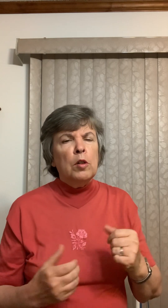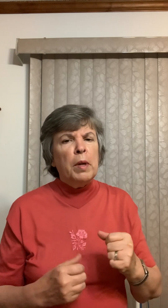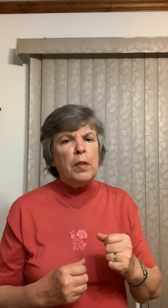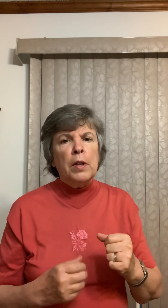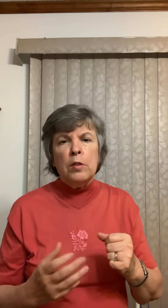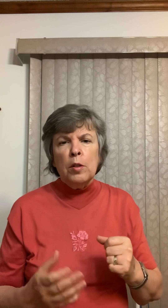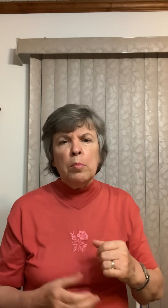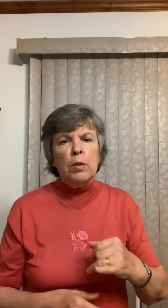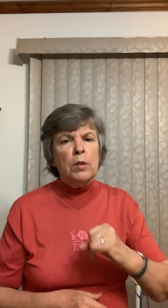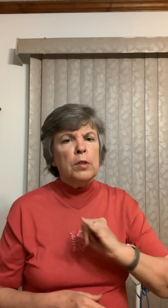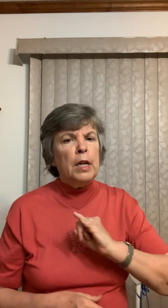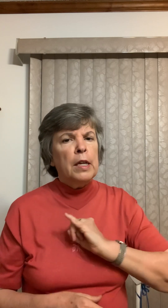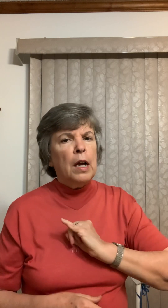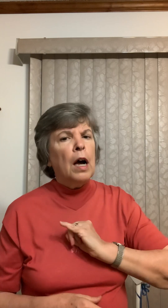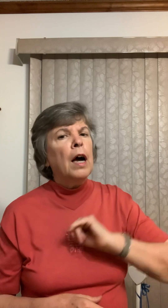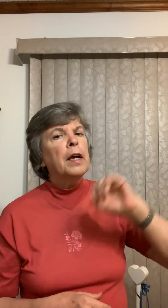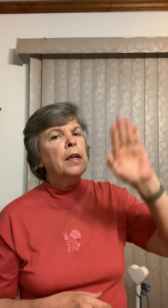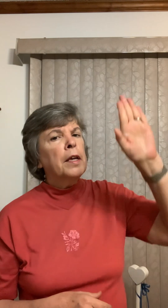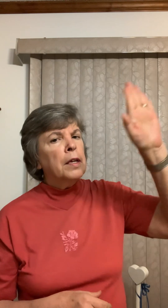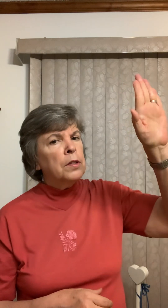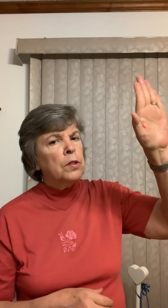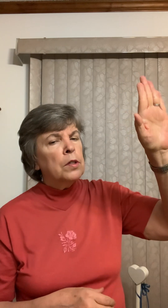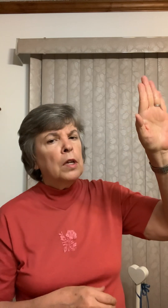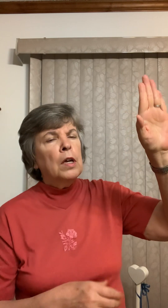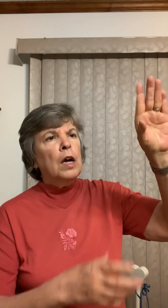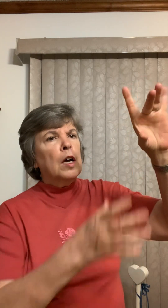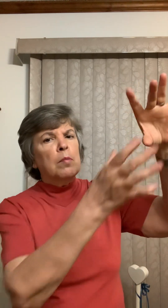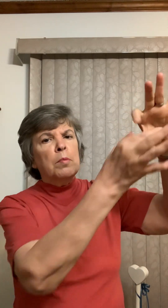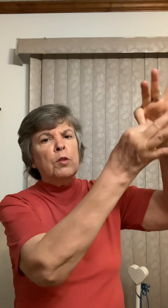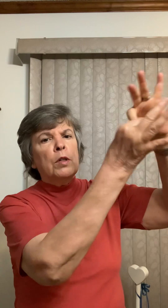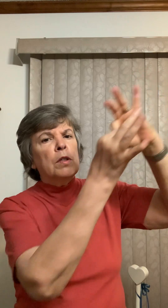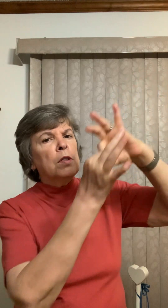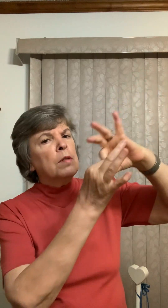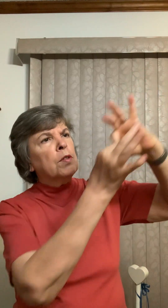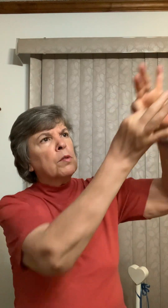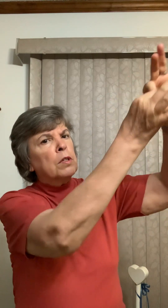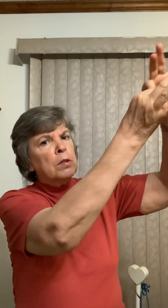make things simpler and say I, his. You can even do this